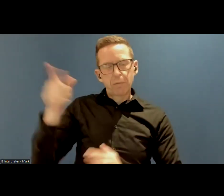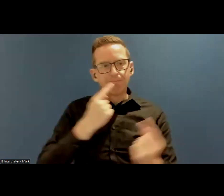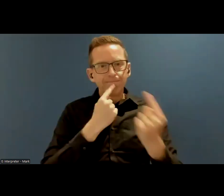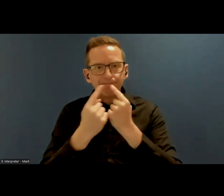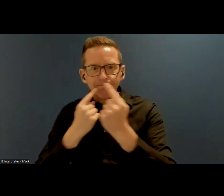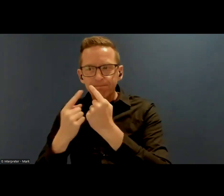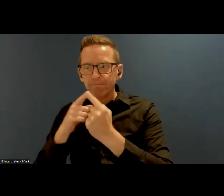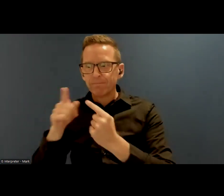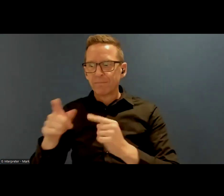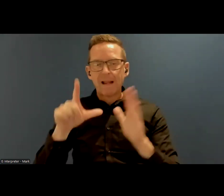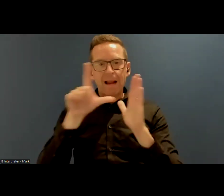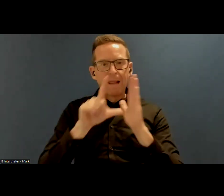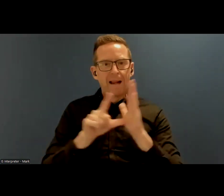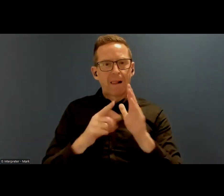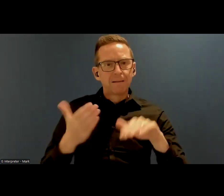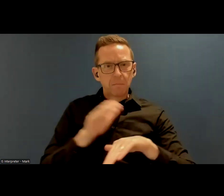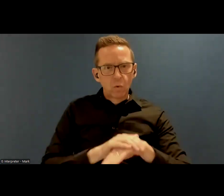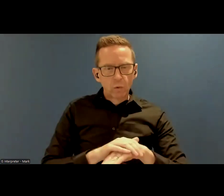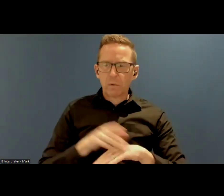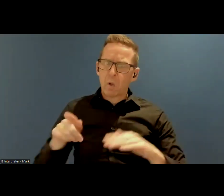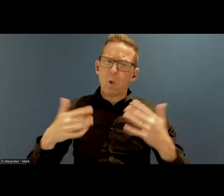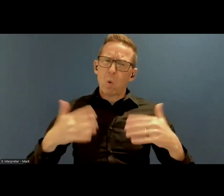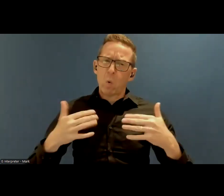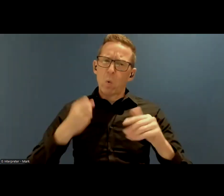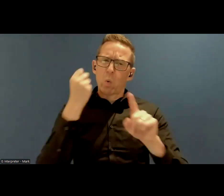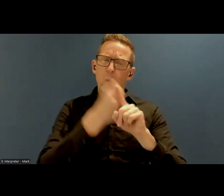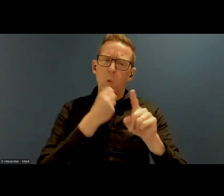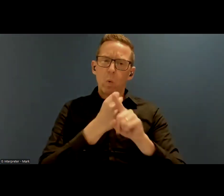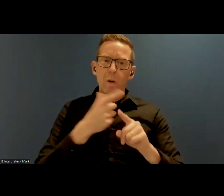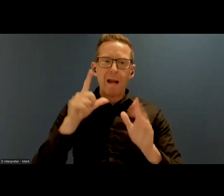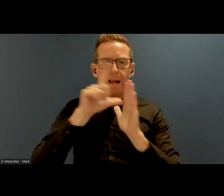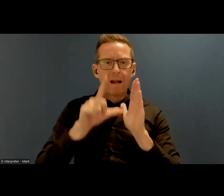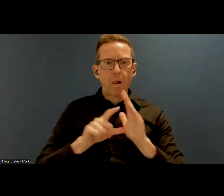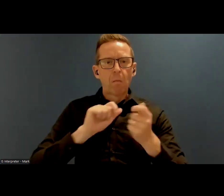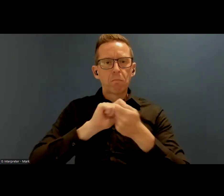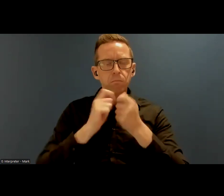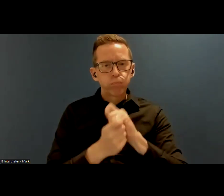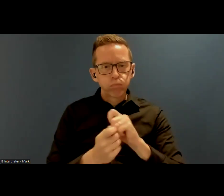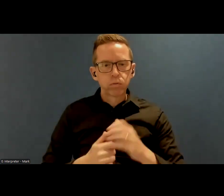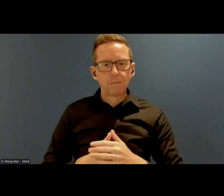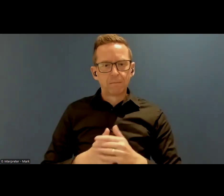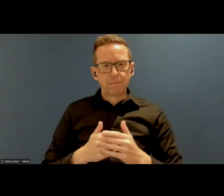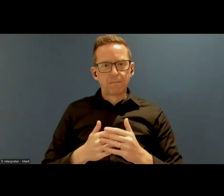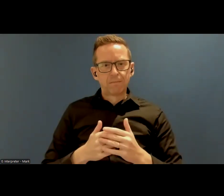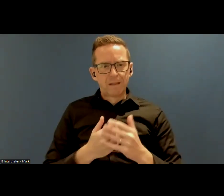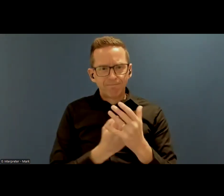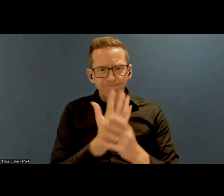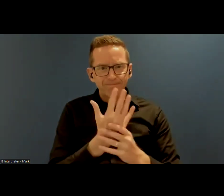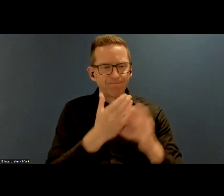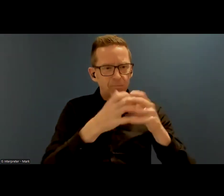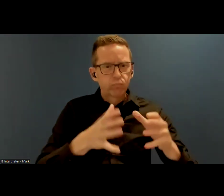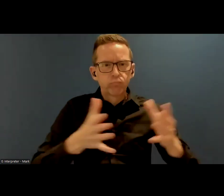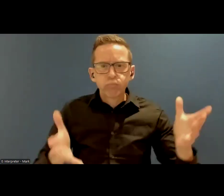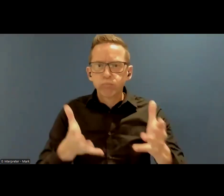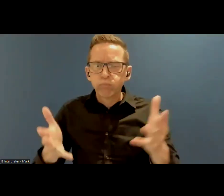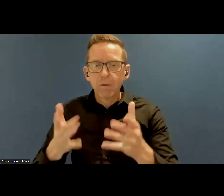has been a very strong campaigner on legal reforms like legal capacity as well as deinstitutionalization. So it is